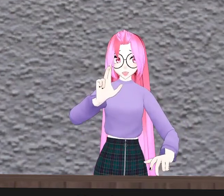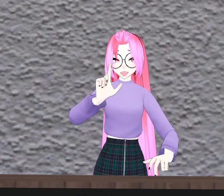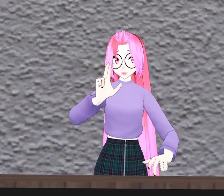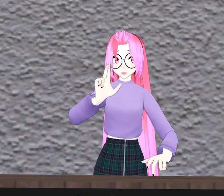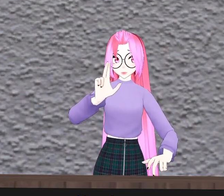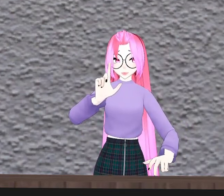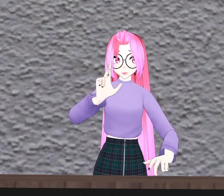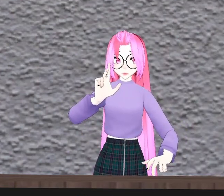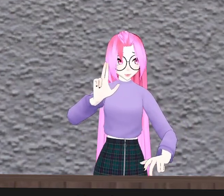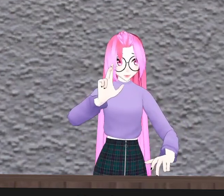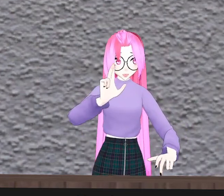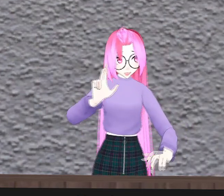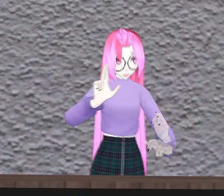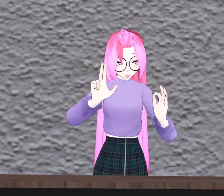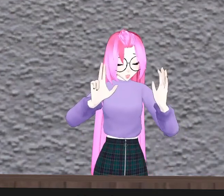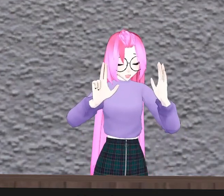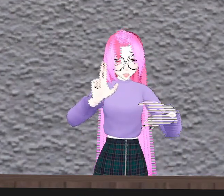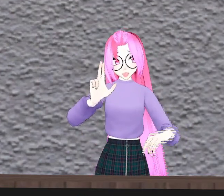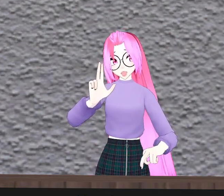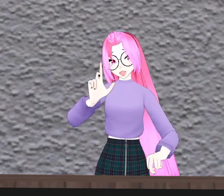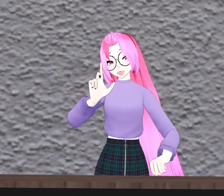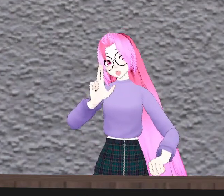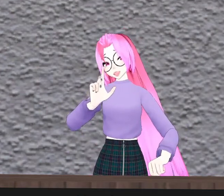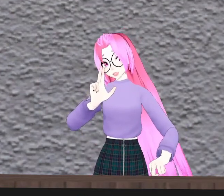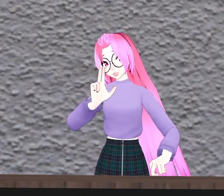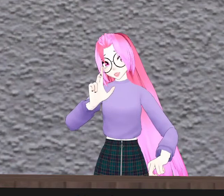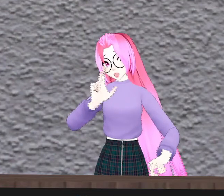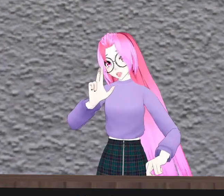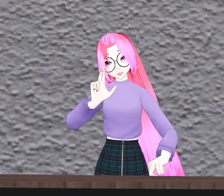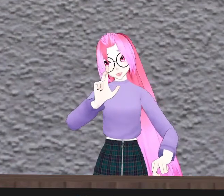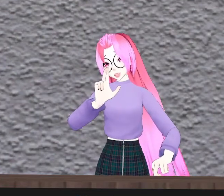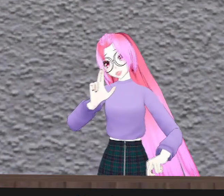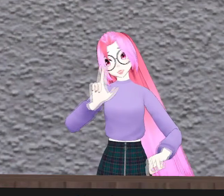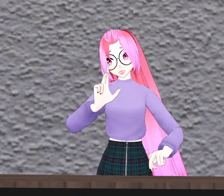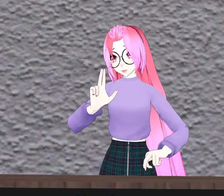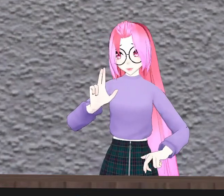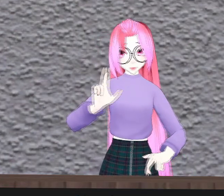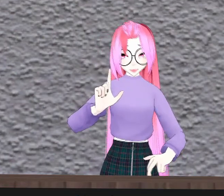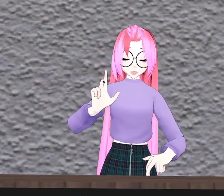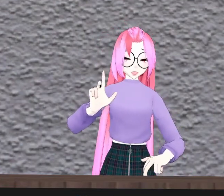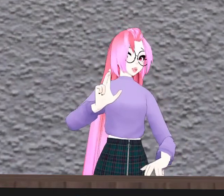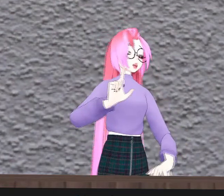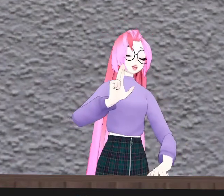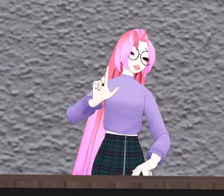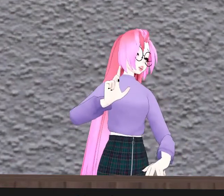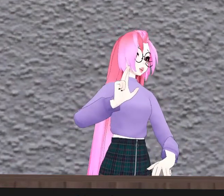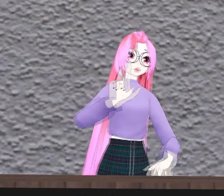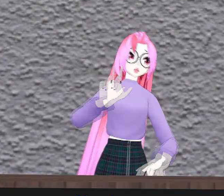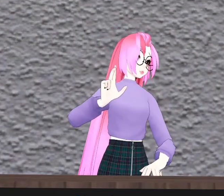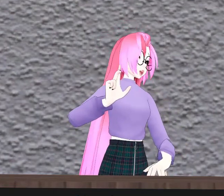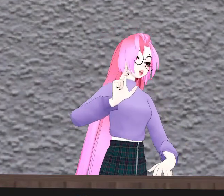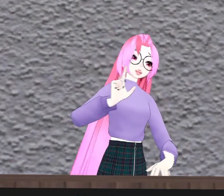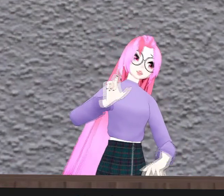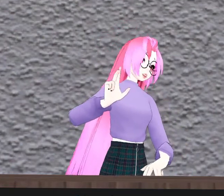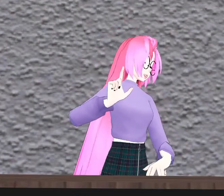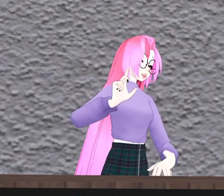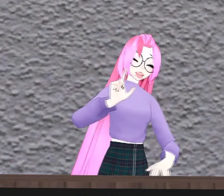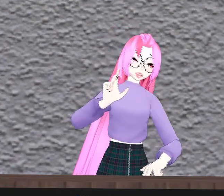23... This is so weird. I don't like the 20s. I don't like the 20s. I'm right here with you. I don't like it. I don't like